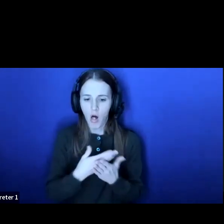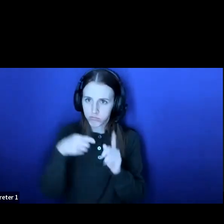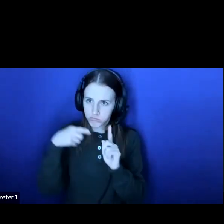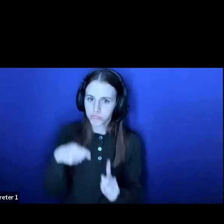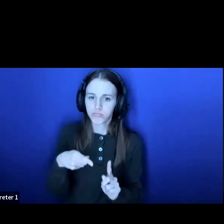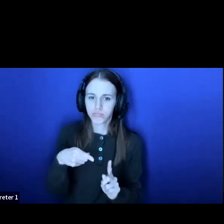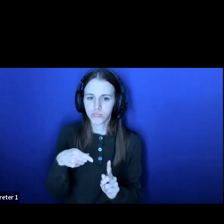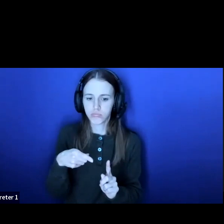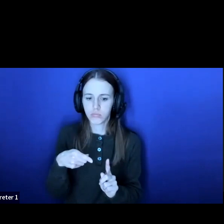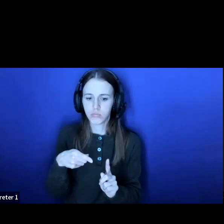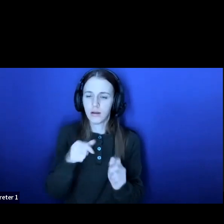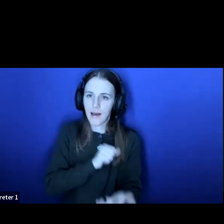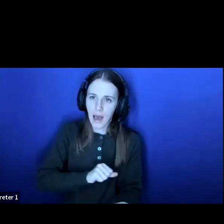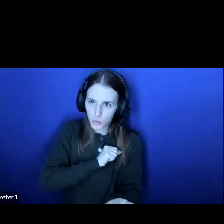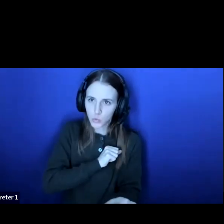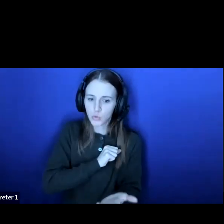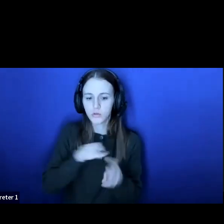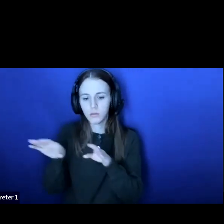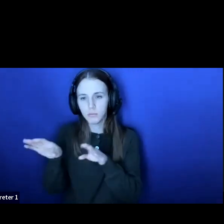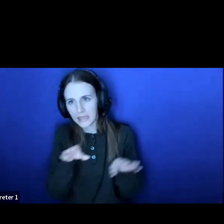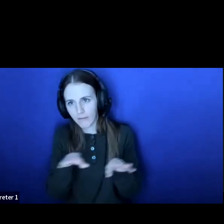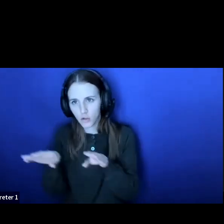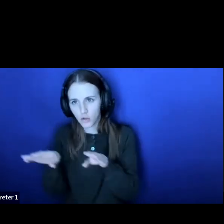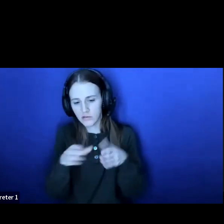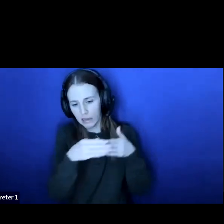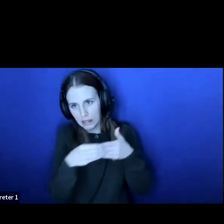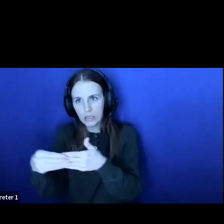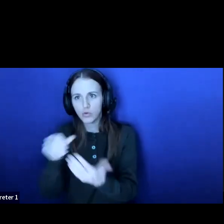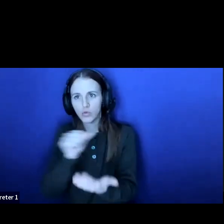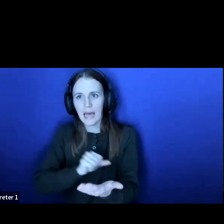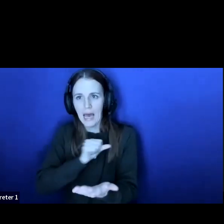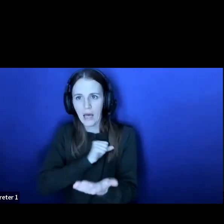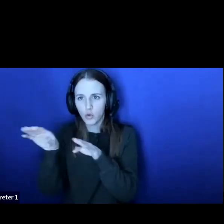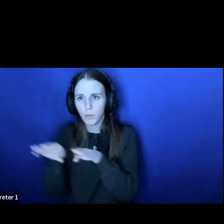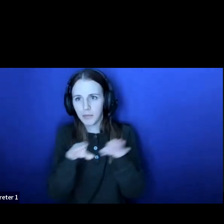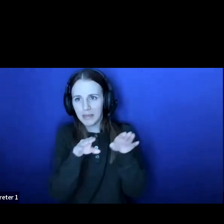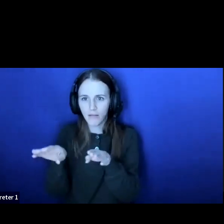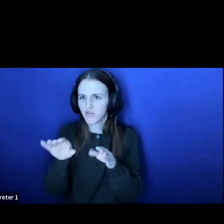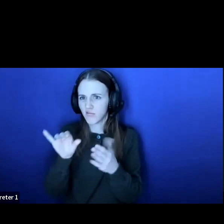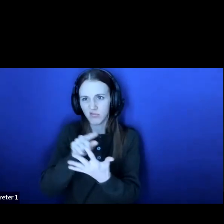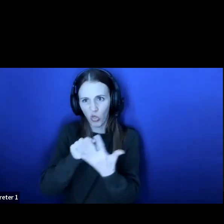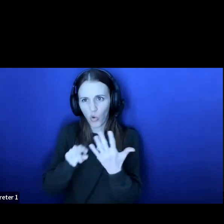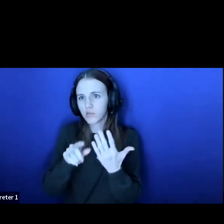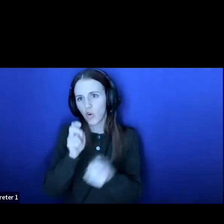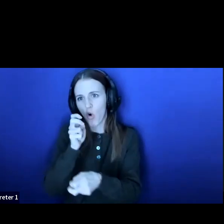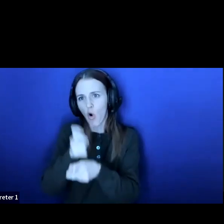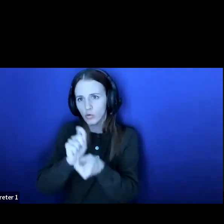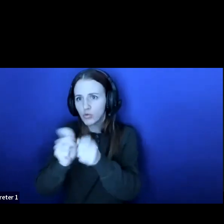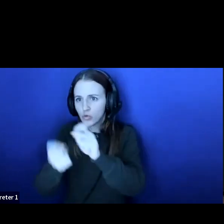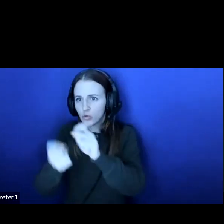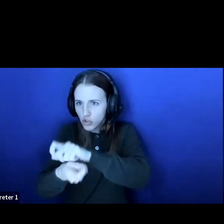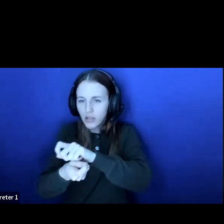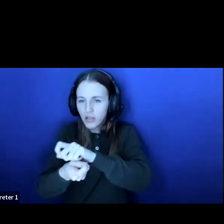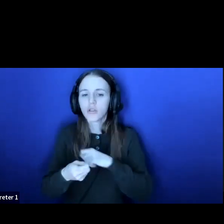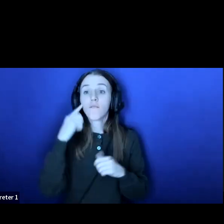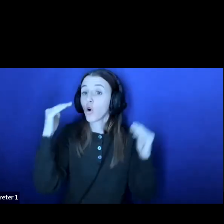towards attitudes and behaviors, which at times are the most difficult to change. And that too for adults who have their